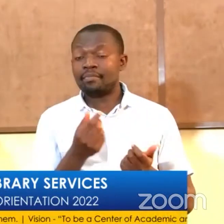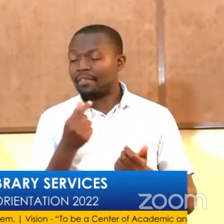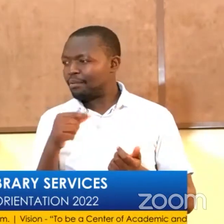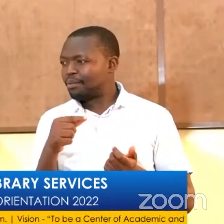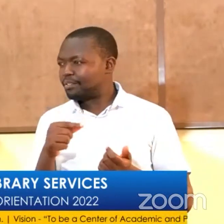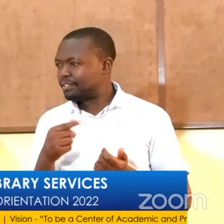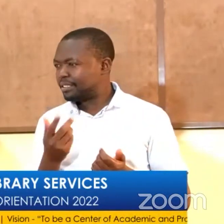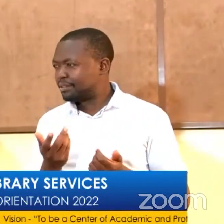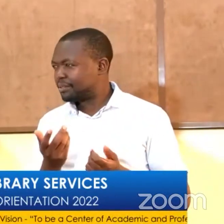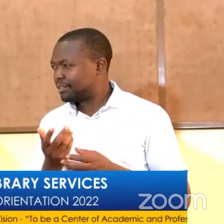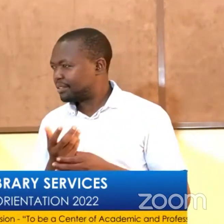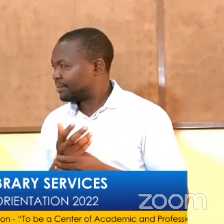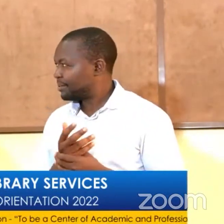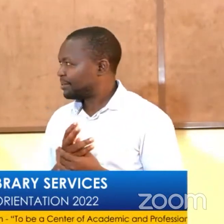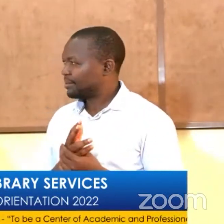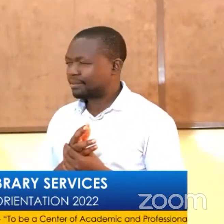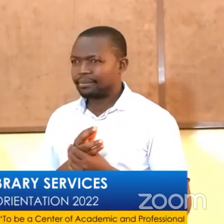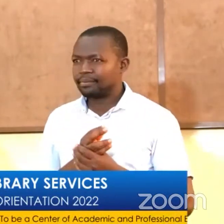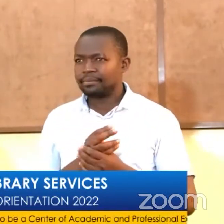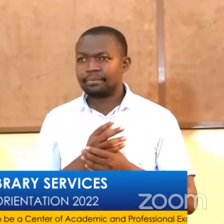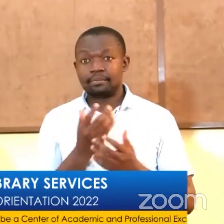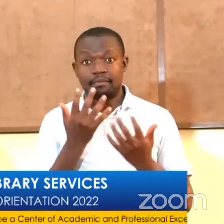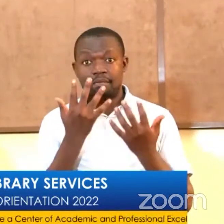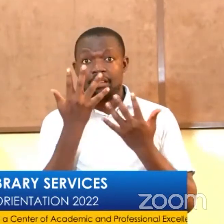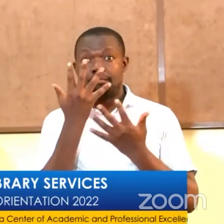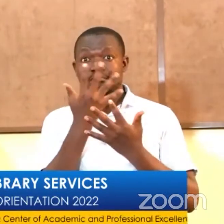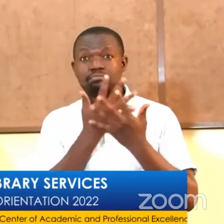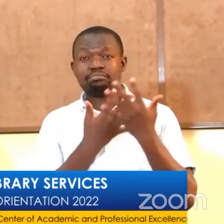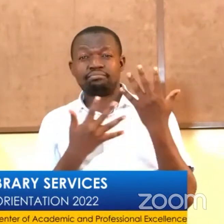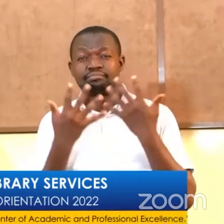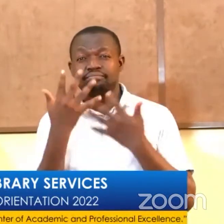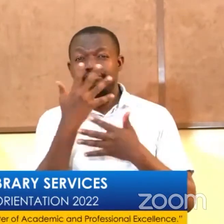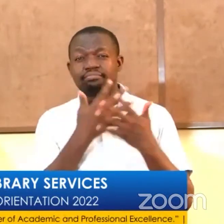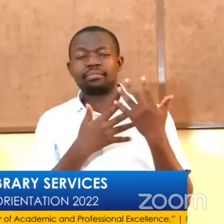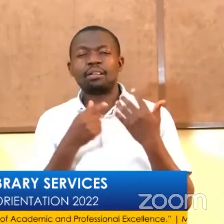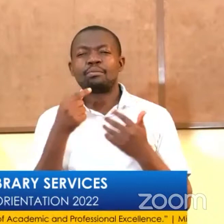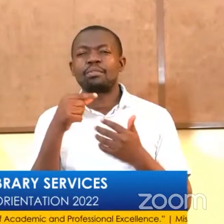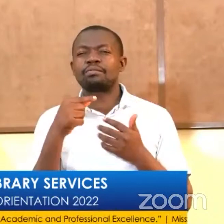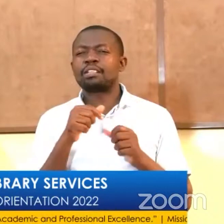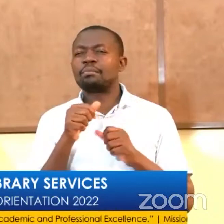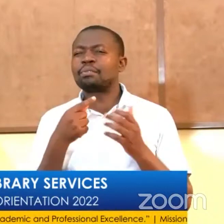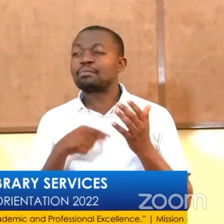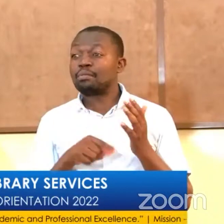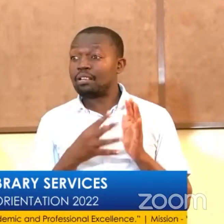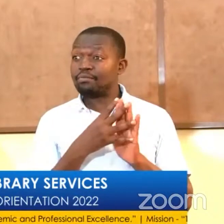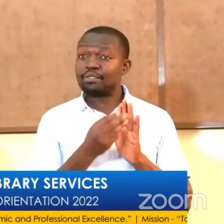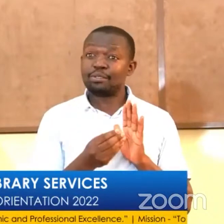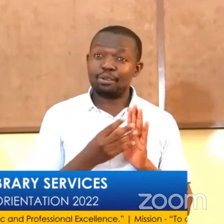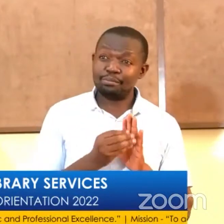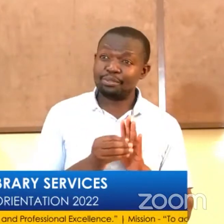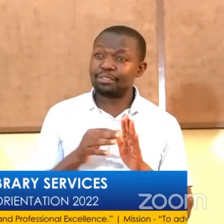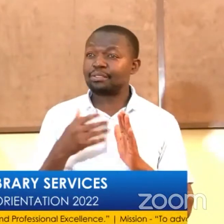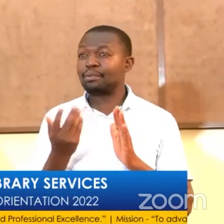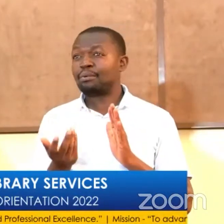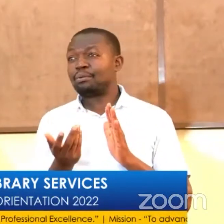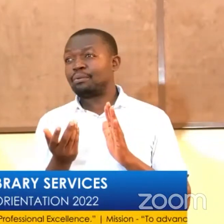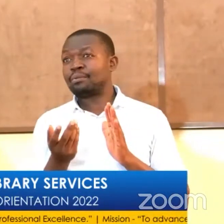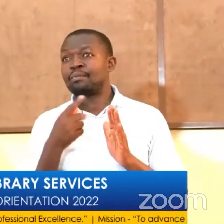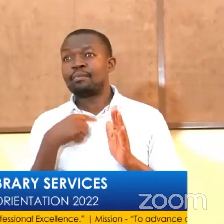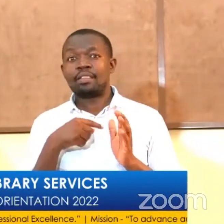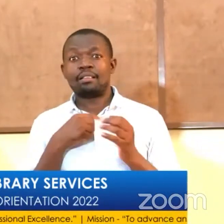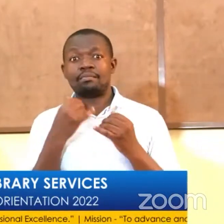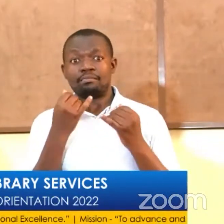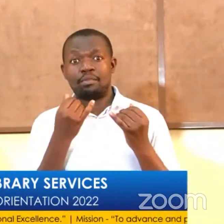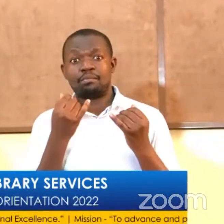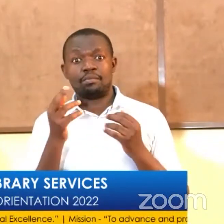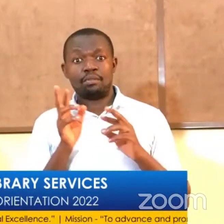Qualifications, that is not clear. Qualifications about what? Photocopying, we already have